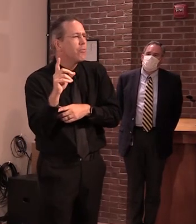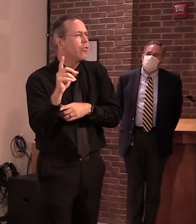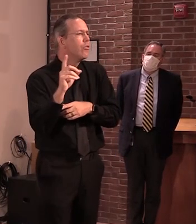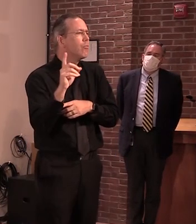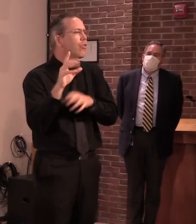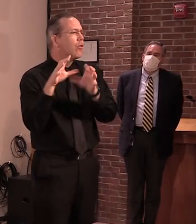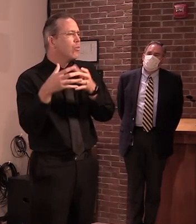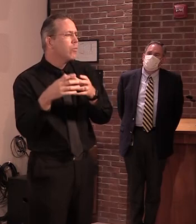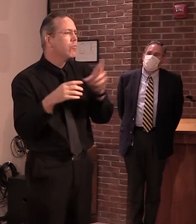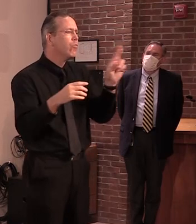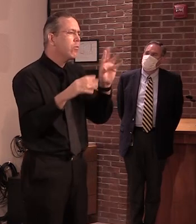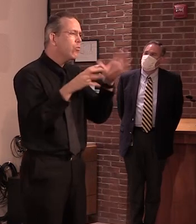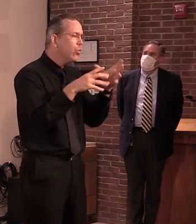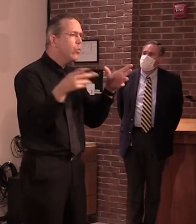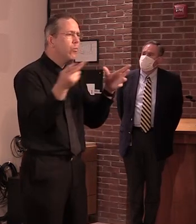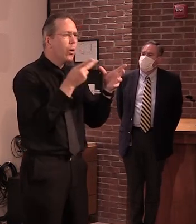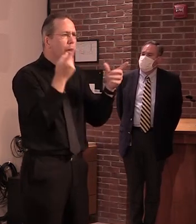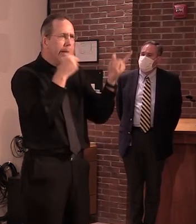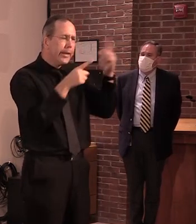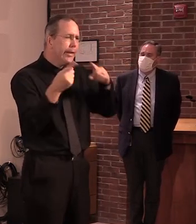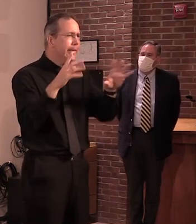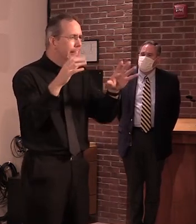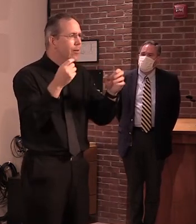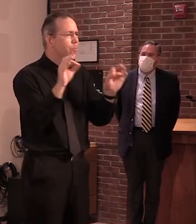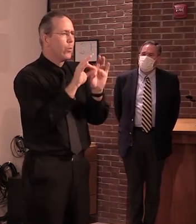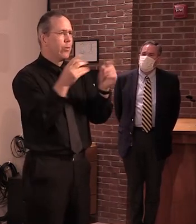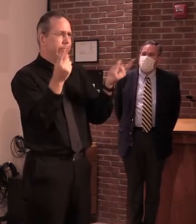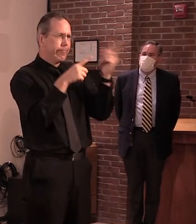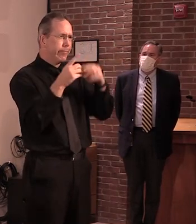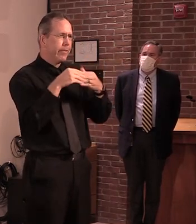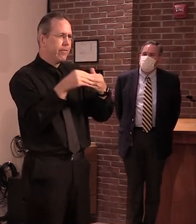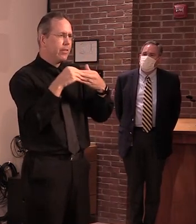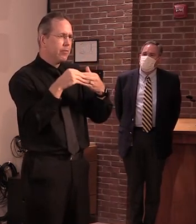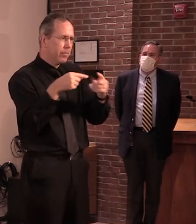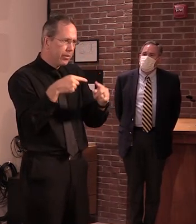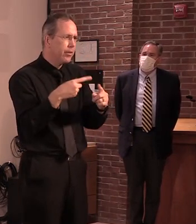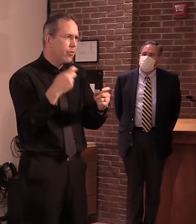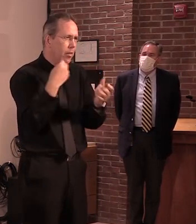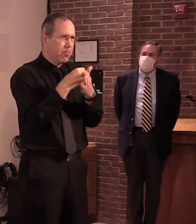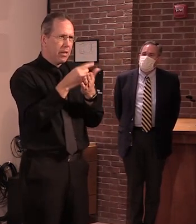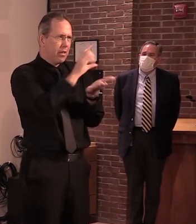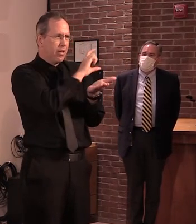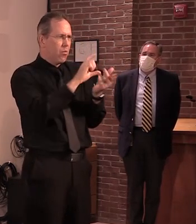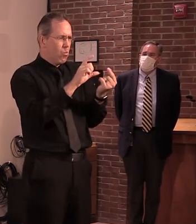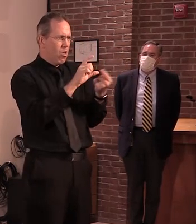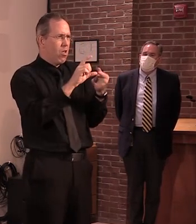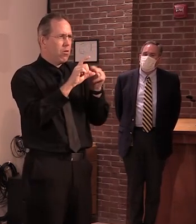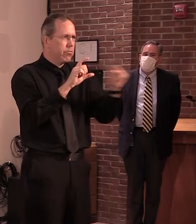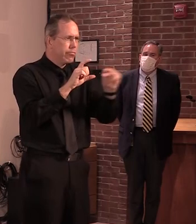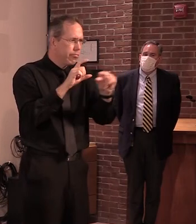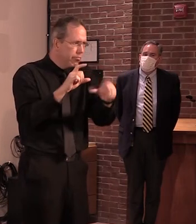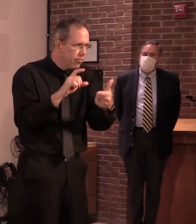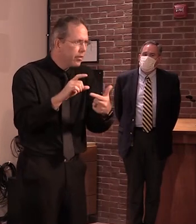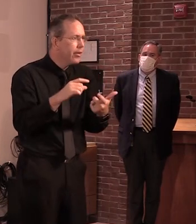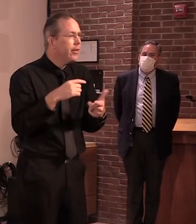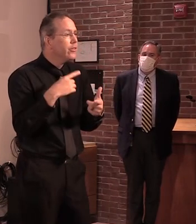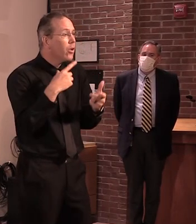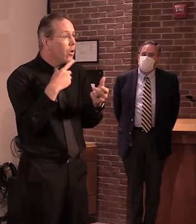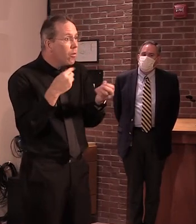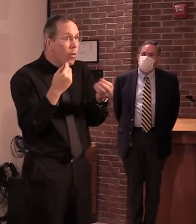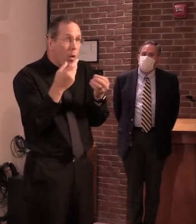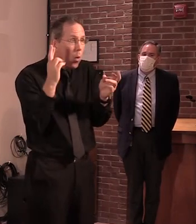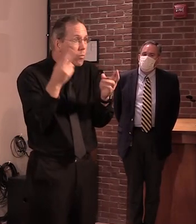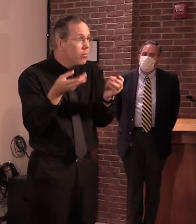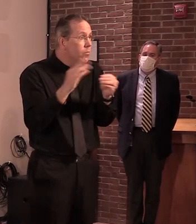I think we'll see that in the next package. Whether we'll see any dollars flowing, new dollars for